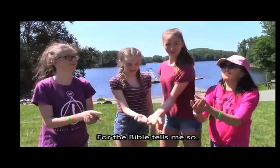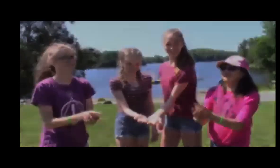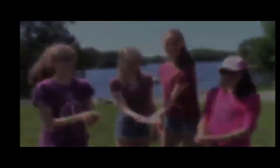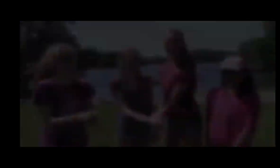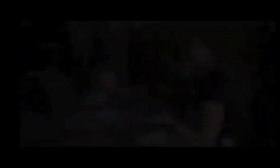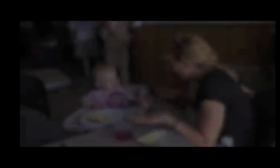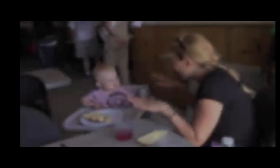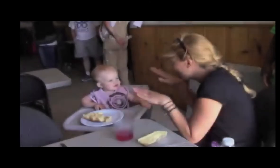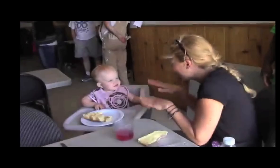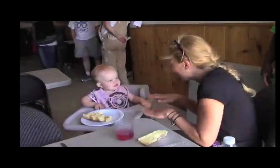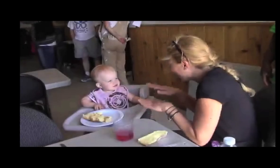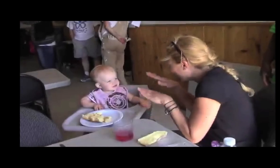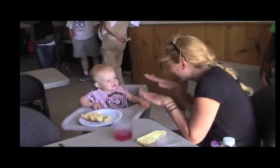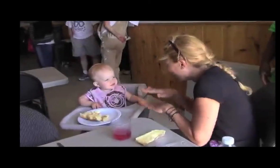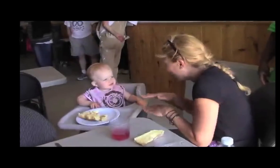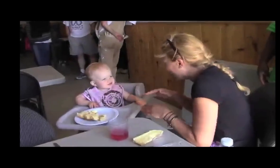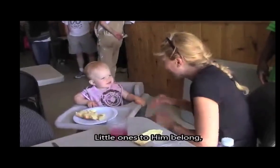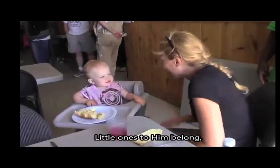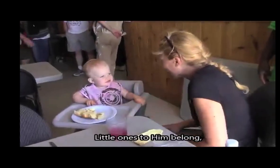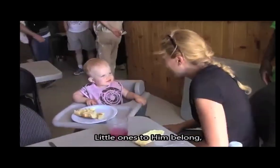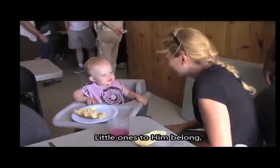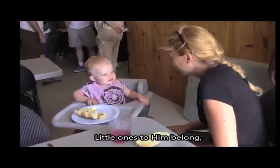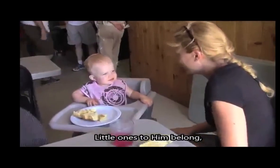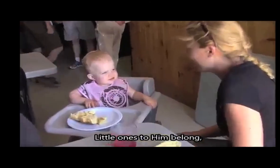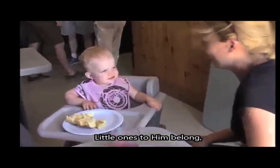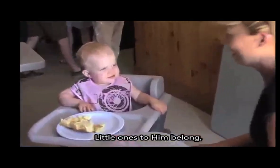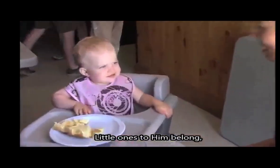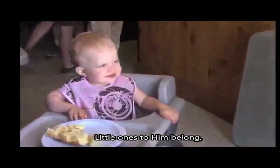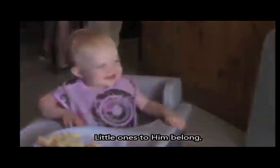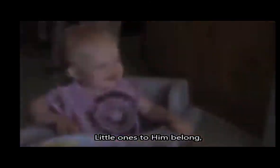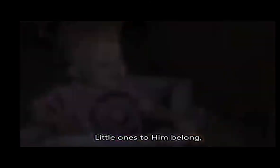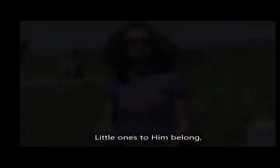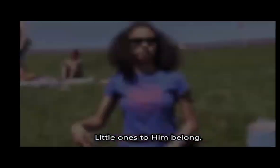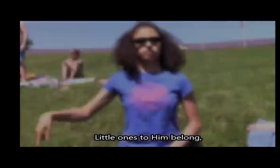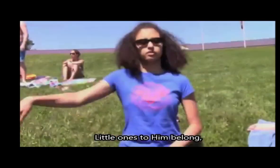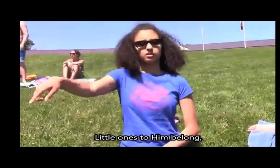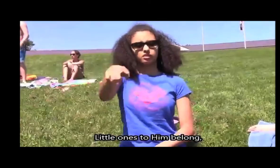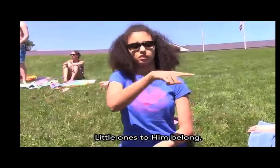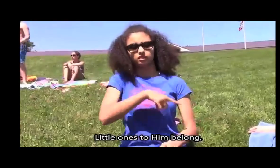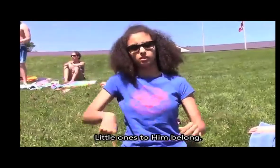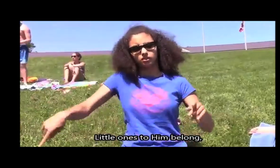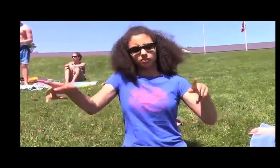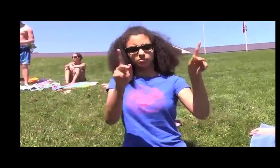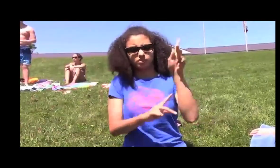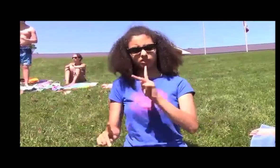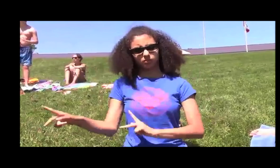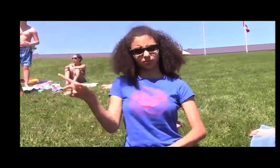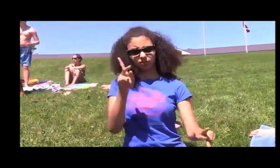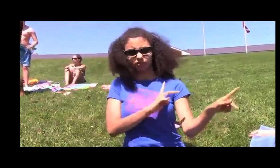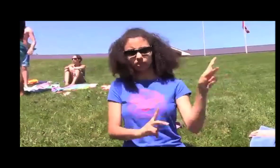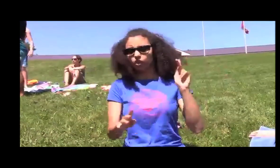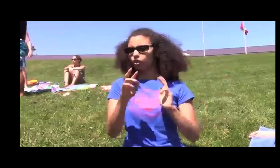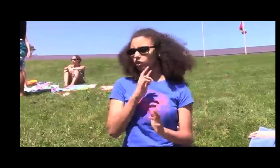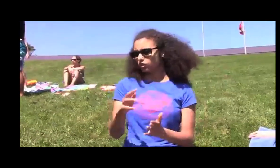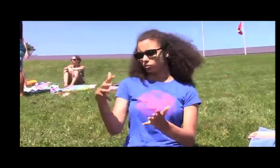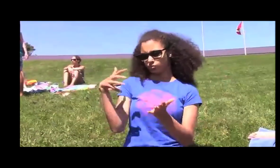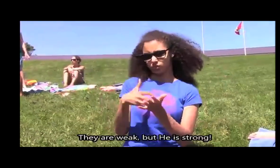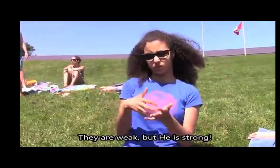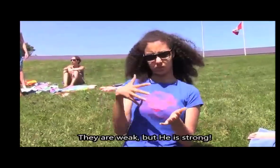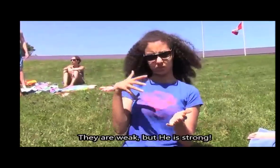yes, Jesus loves me, yes, Jesus loves me, for the Bible tells me so. Every